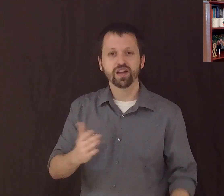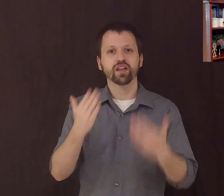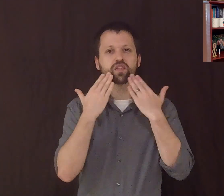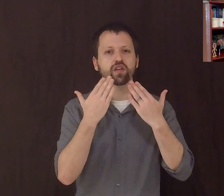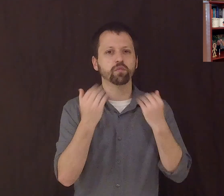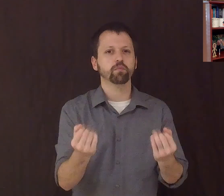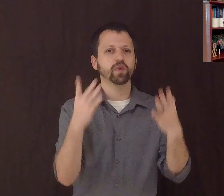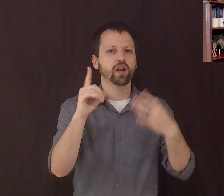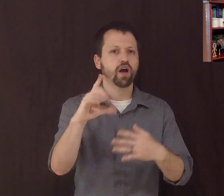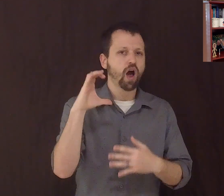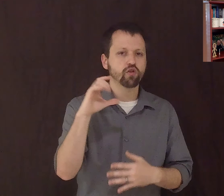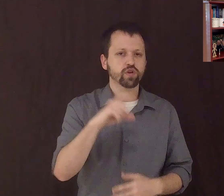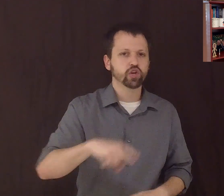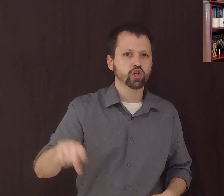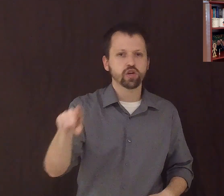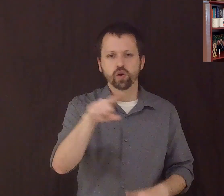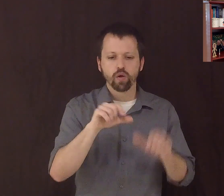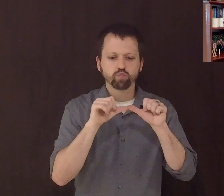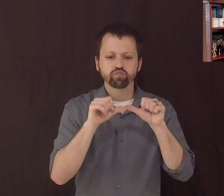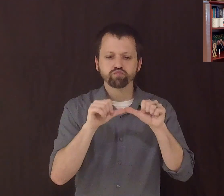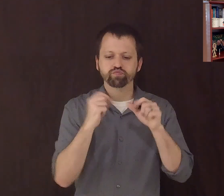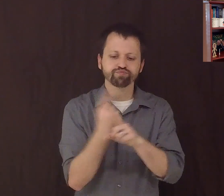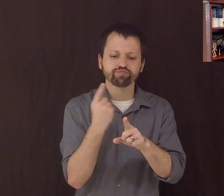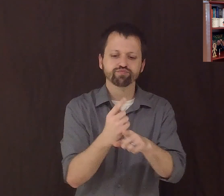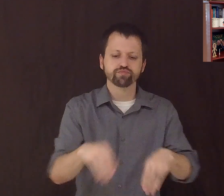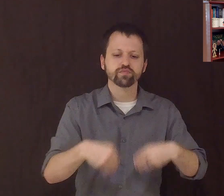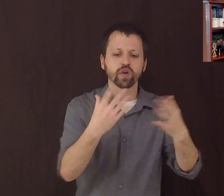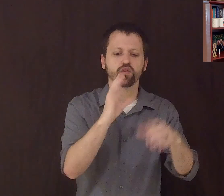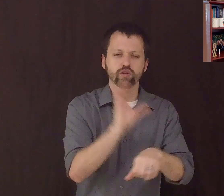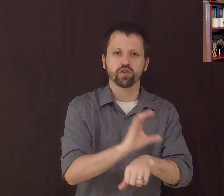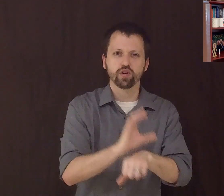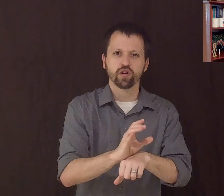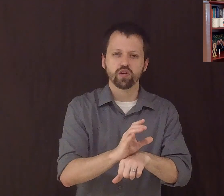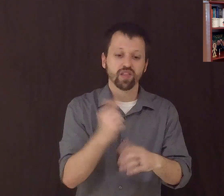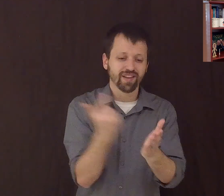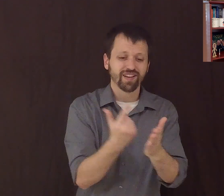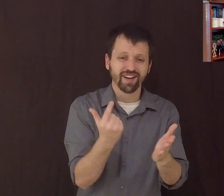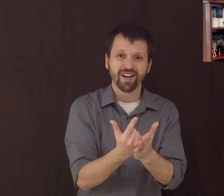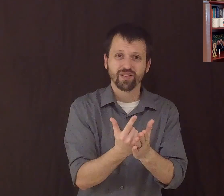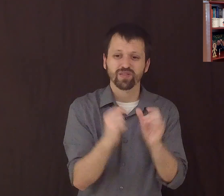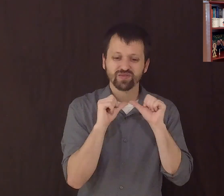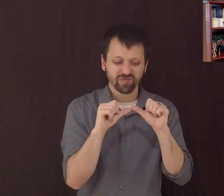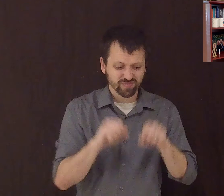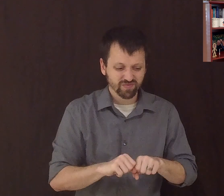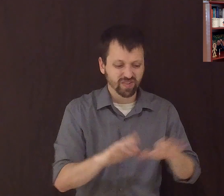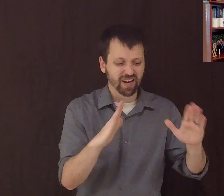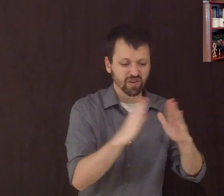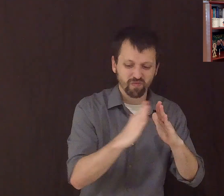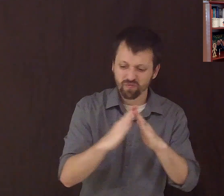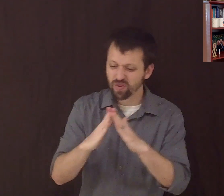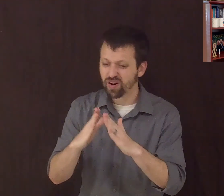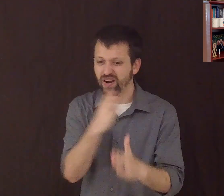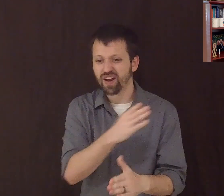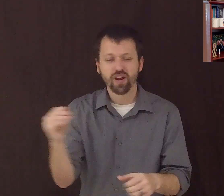hundreds of you that have continued to be faithful in your generosity to the church so that we can get the gospel both into the community and